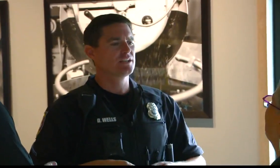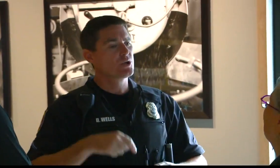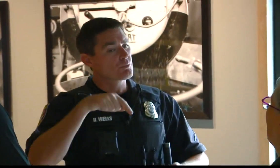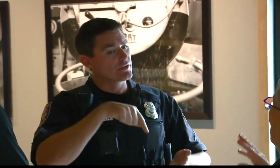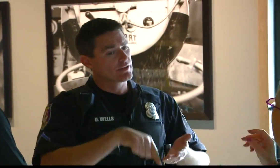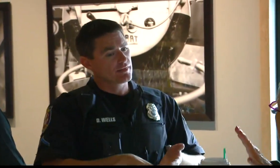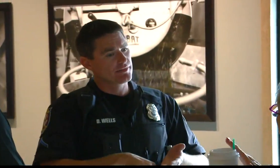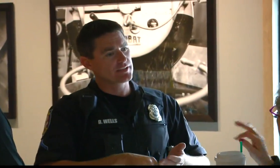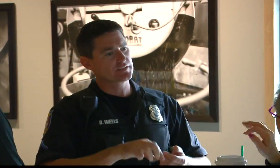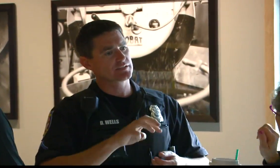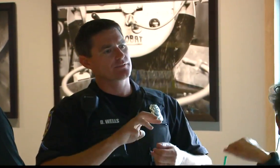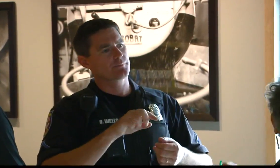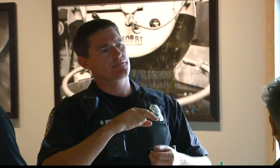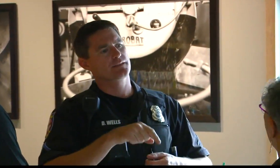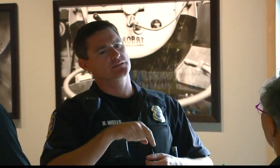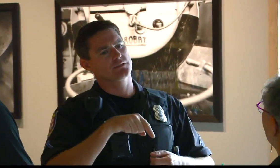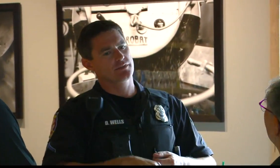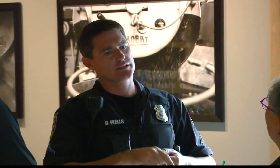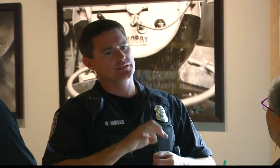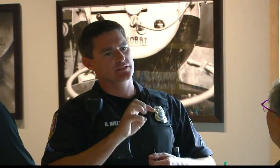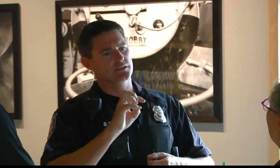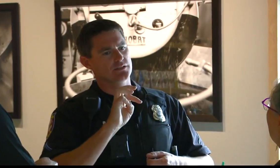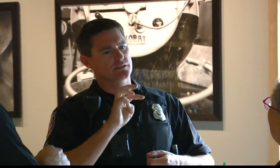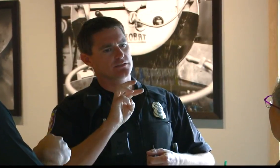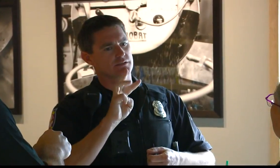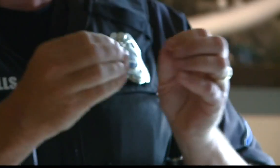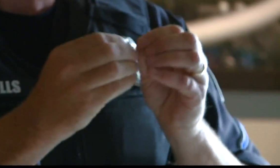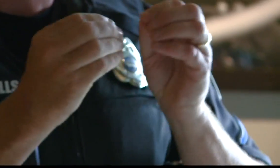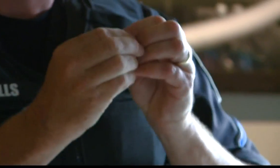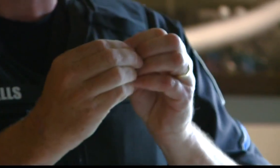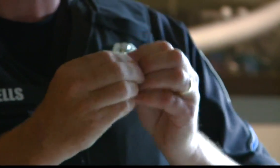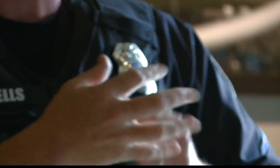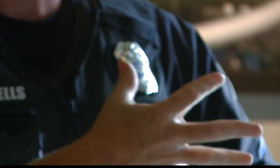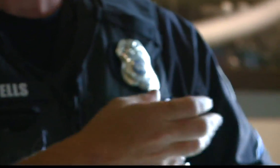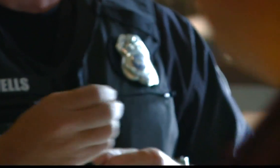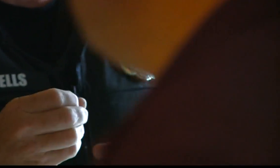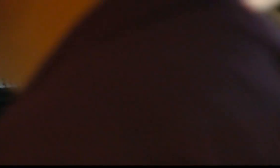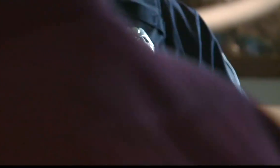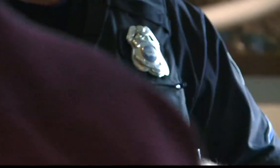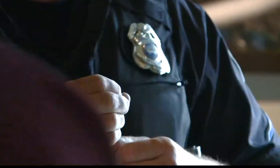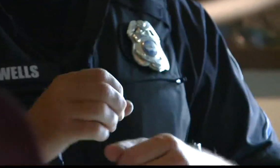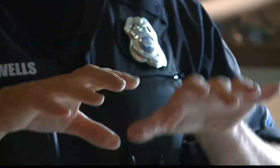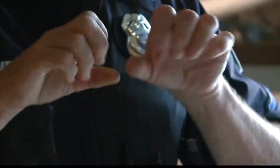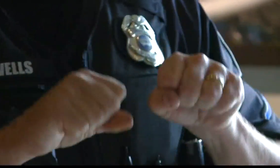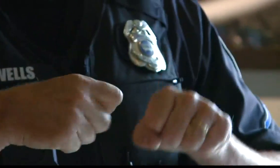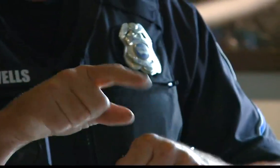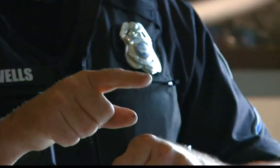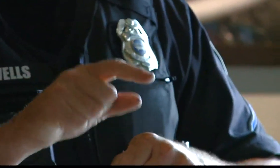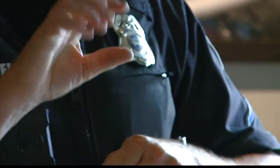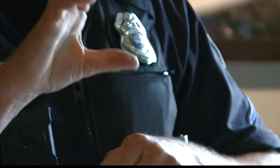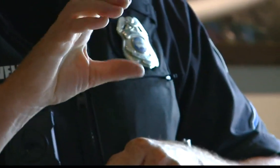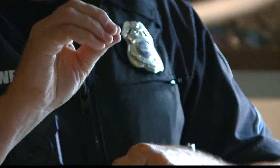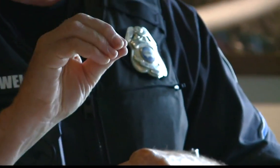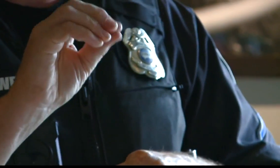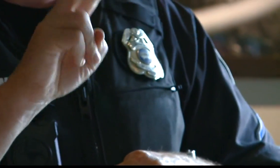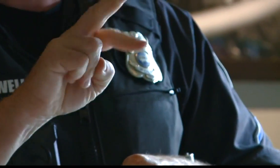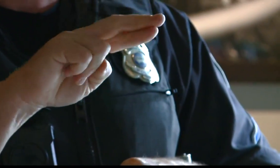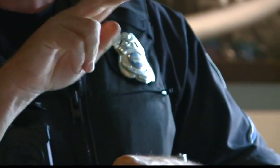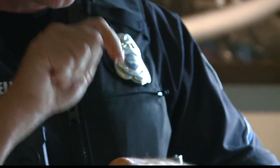holds these events every now and then. But you can see what makes this one a little bit more special. It was geared towards community members who are